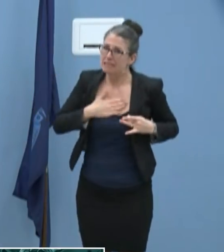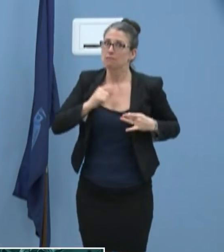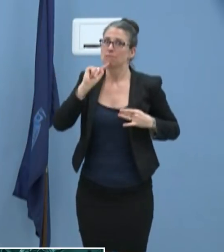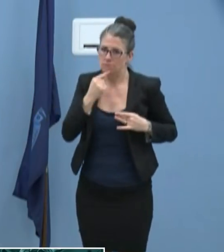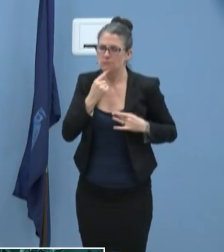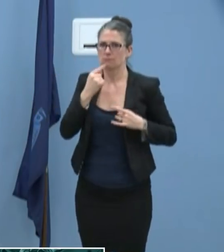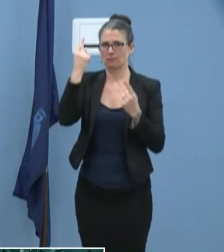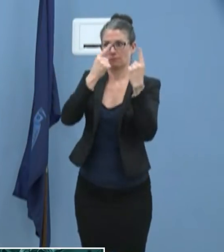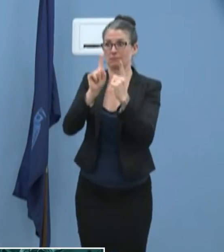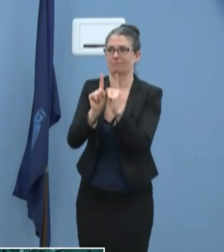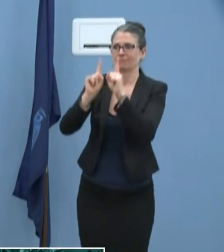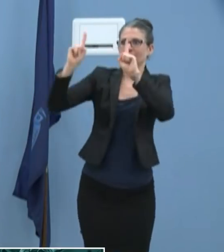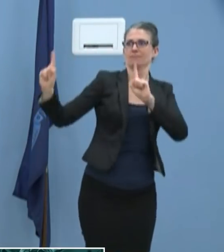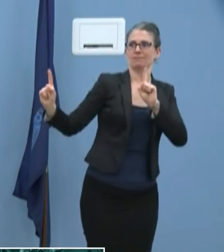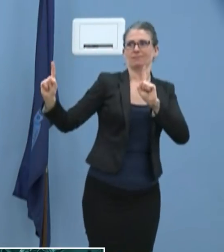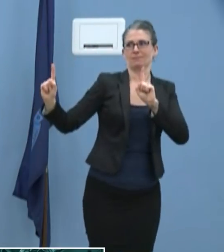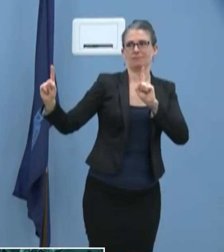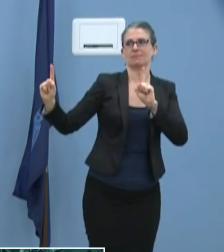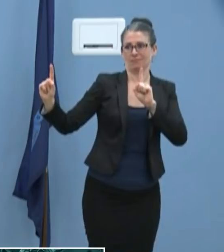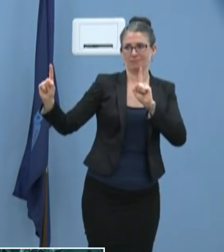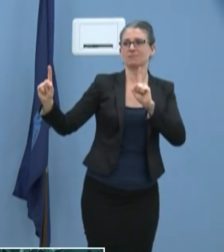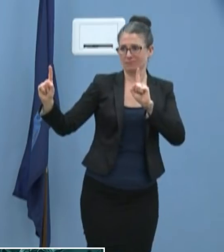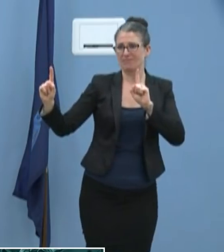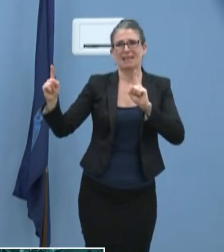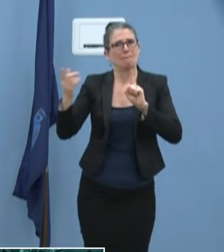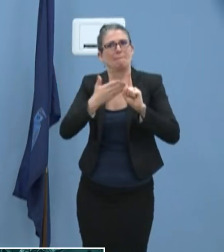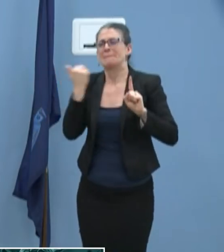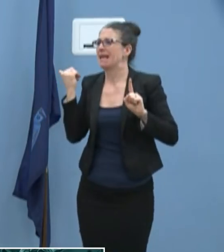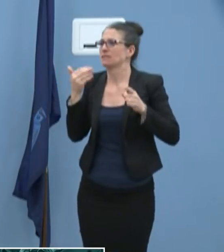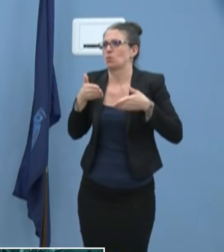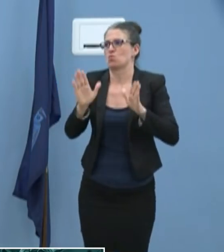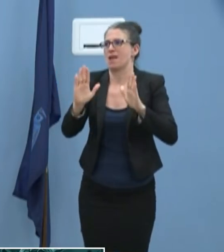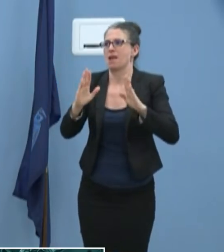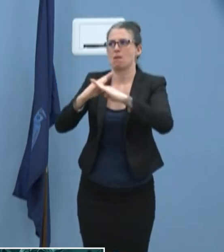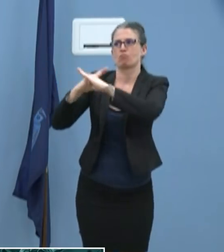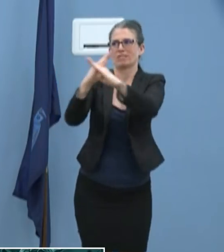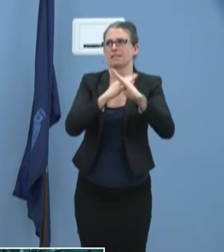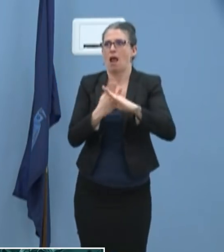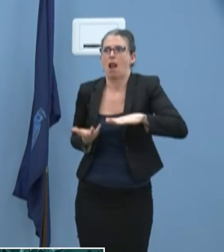method to mitigate its spread and to protect public health.